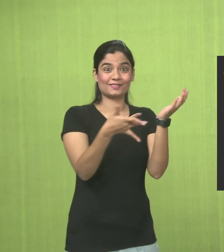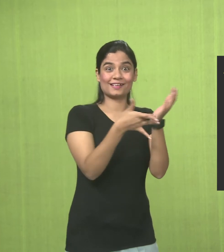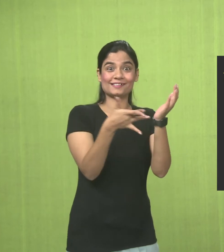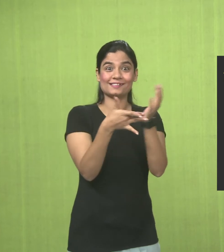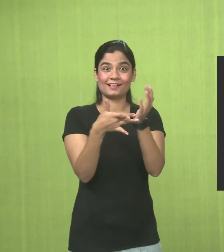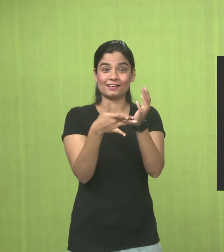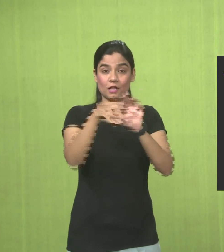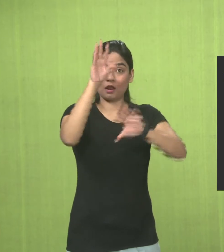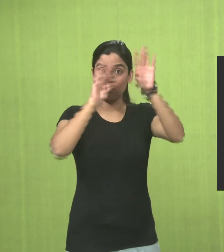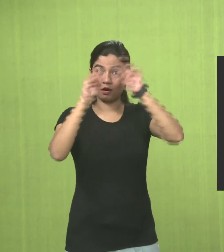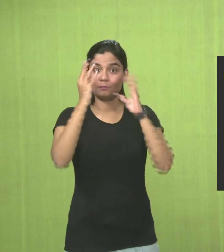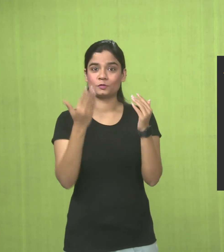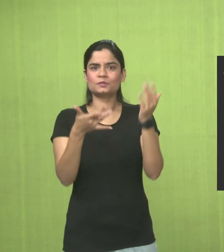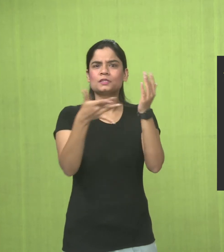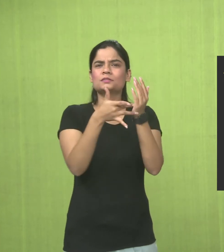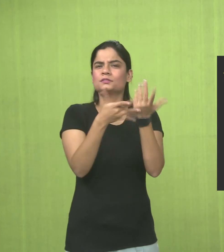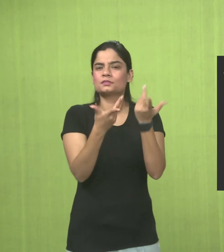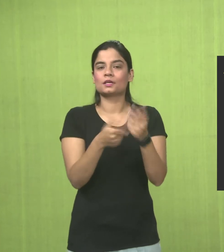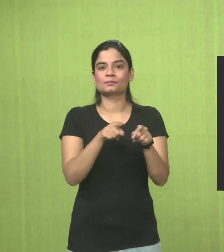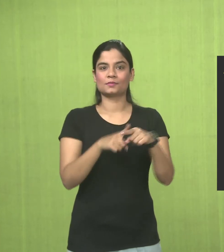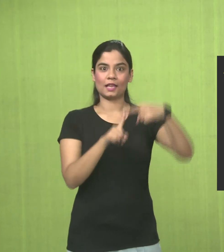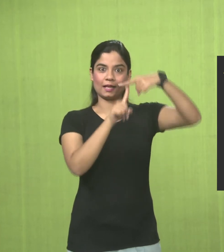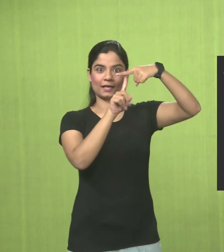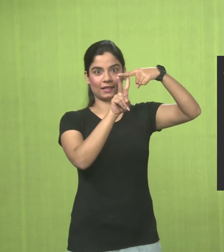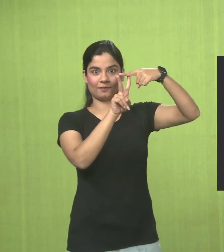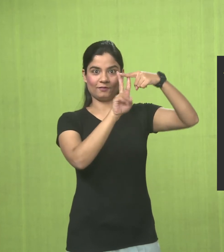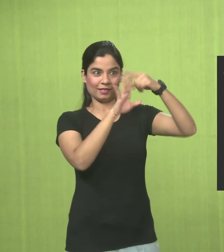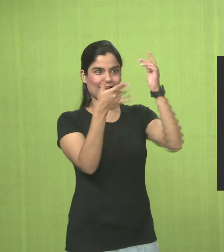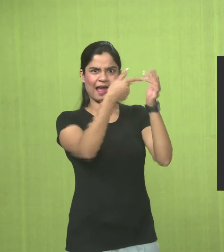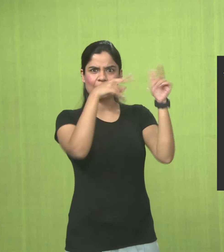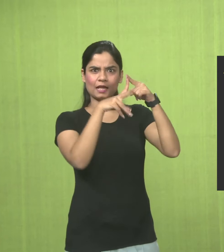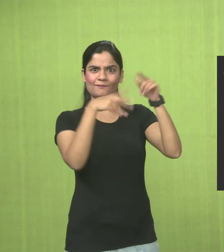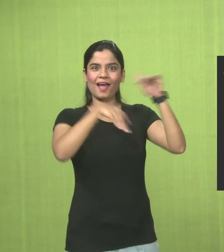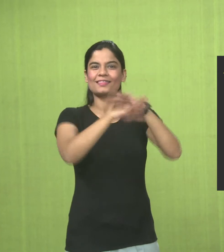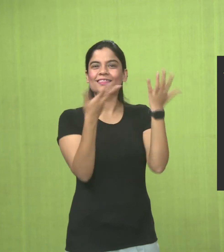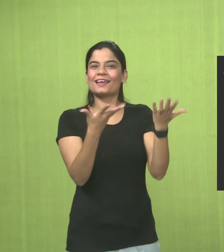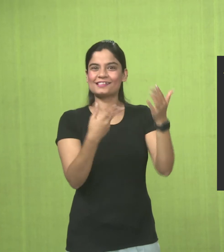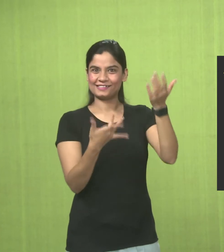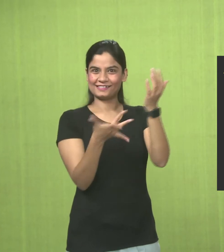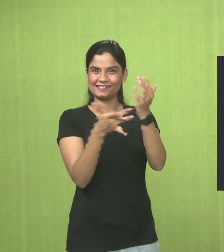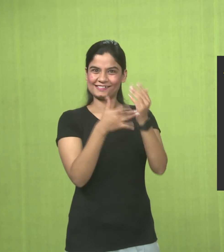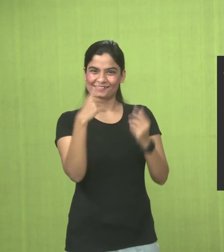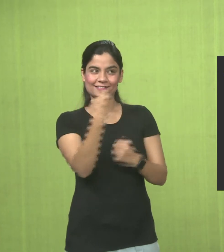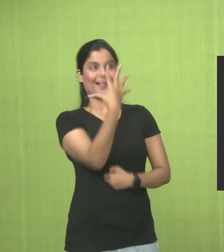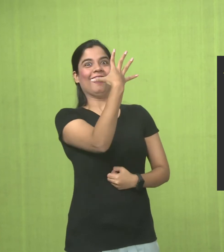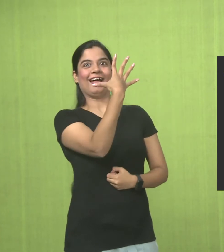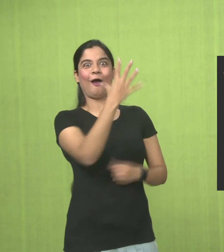Home science helps in learning scientific and technological advancement. For